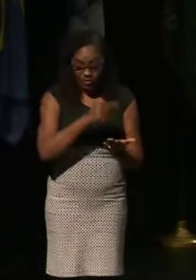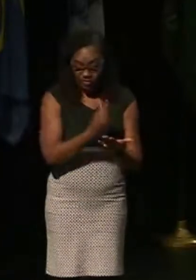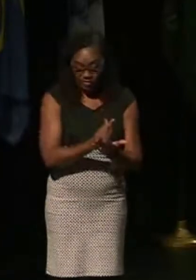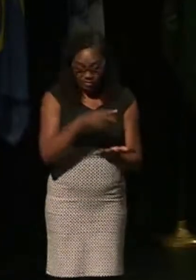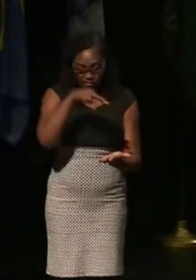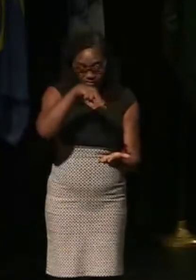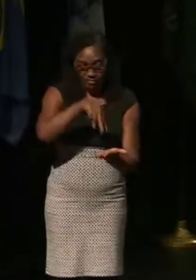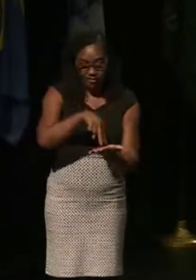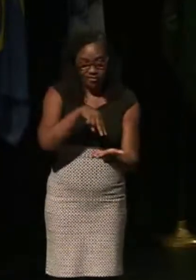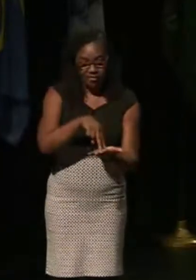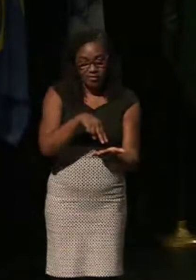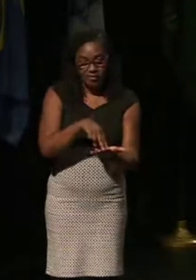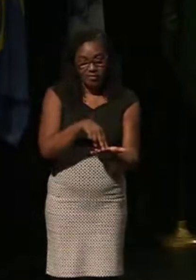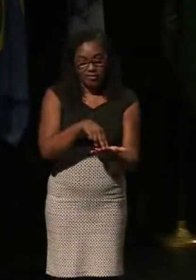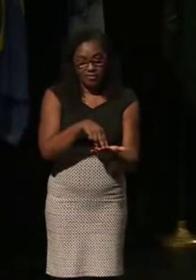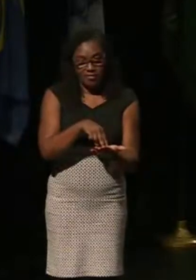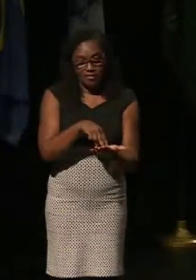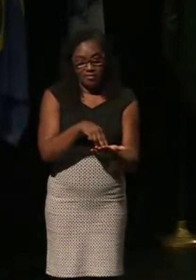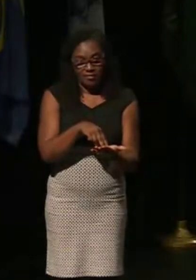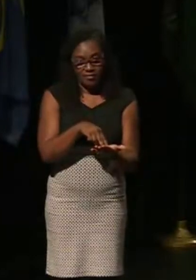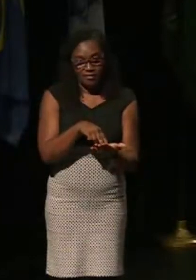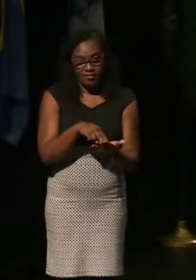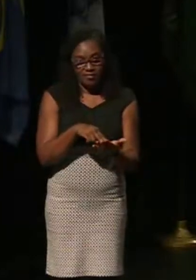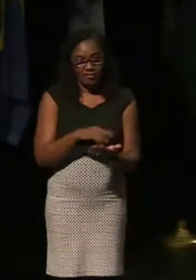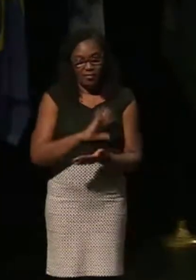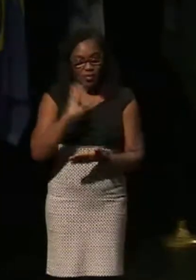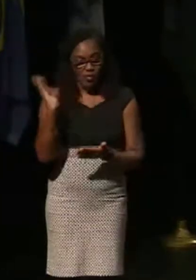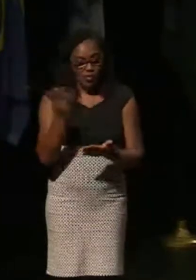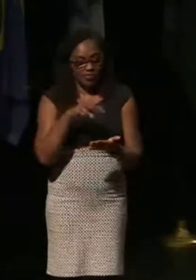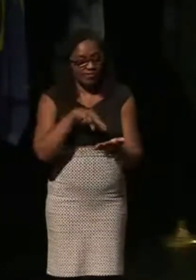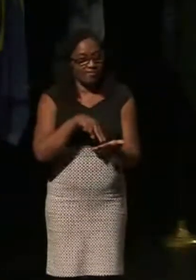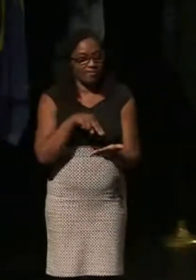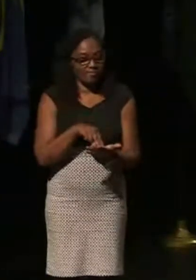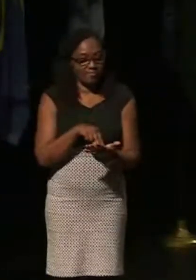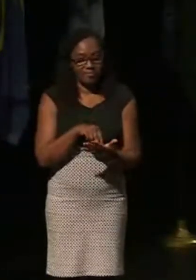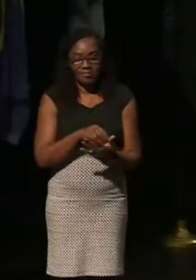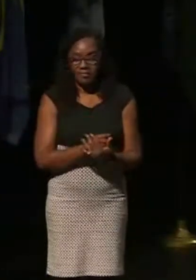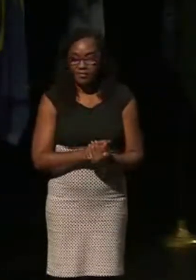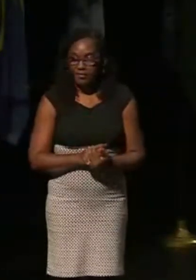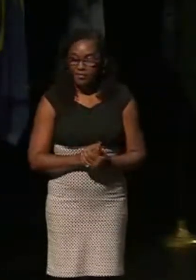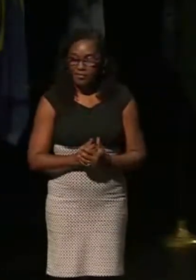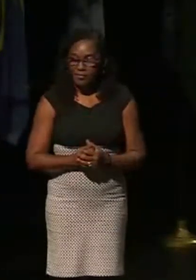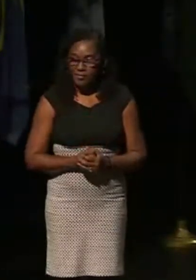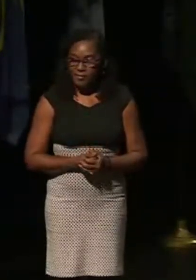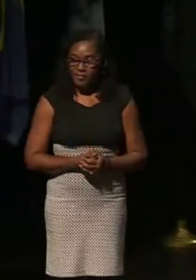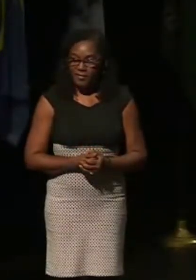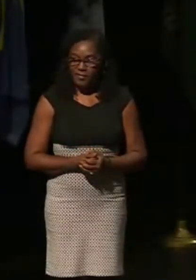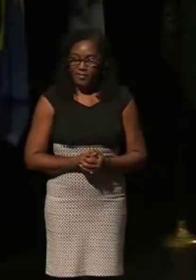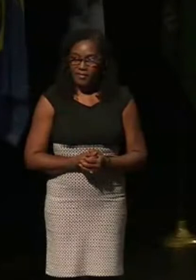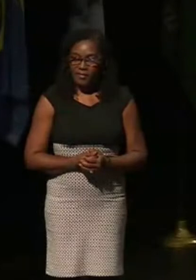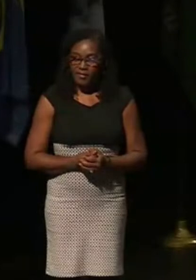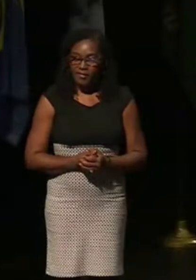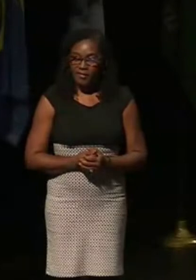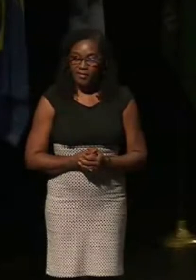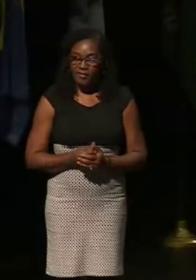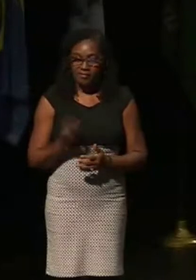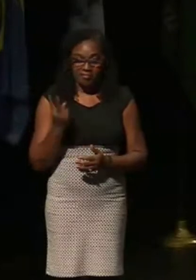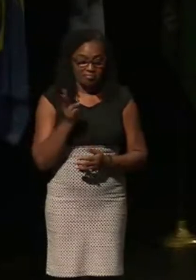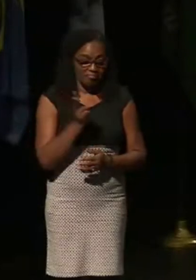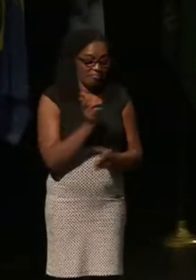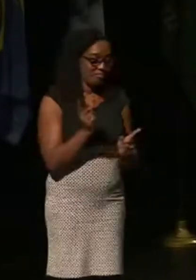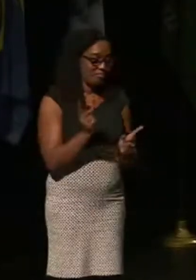to stand. I hope it is not a problem to stand and turn to your family,